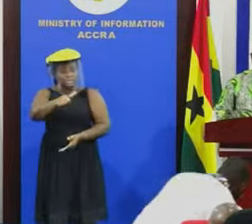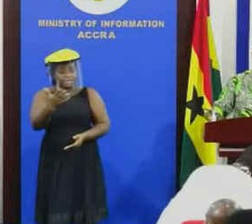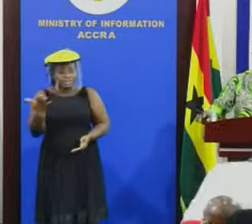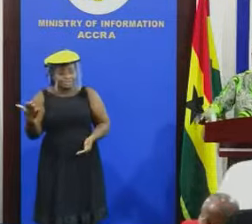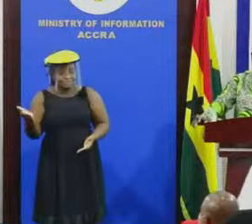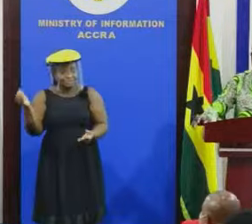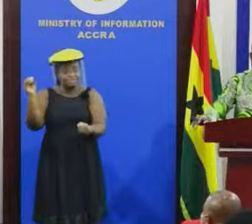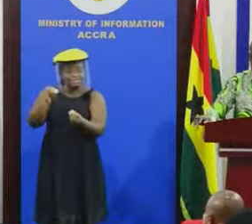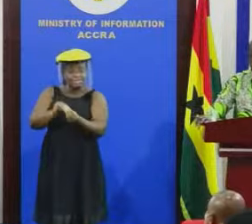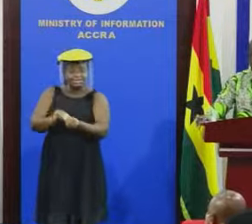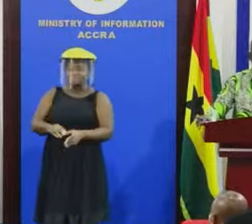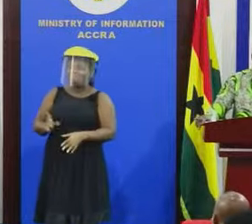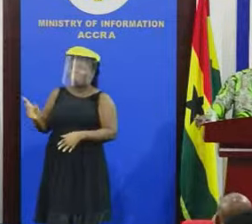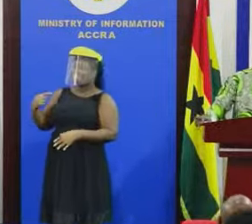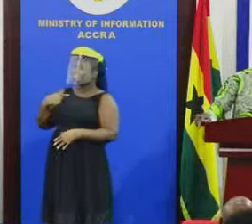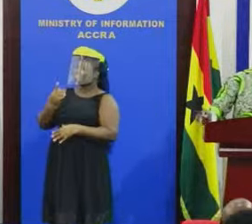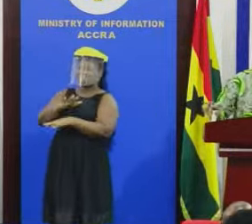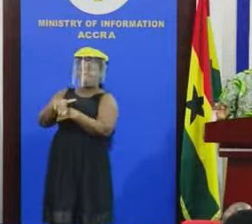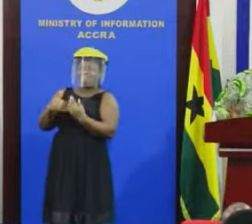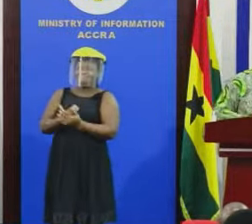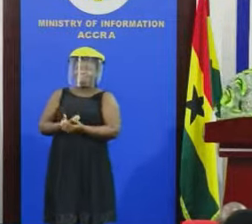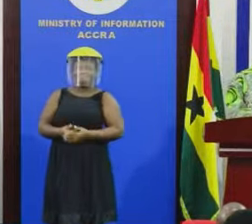you want to add? Okay.